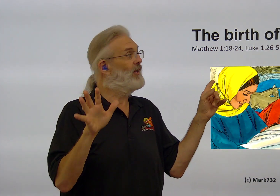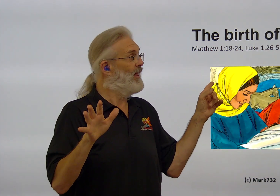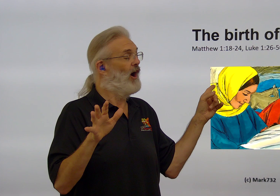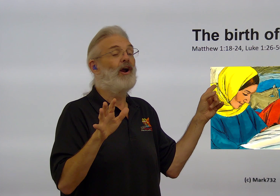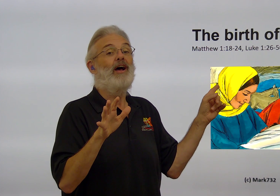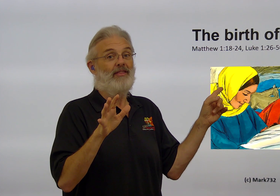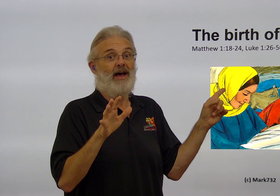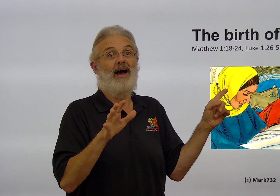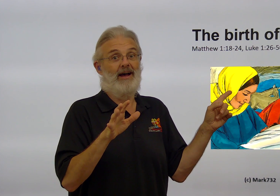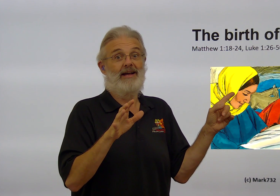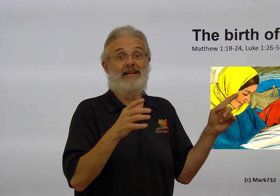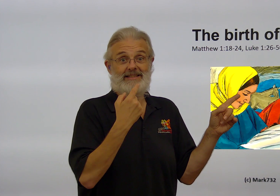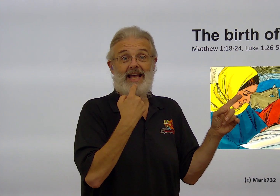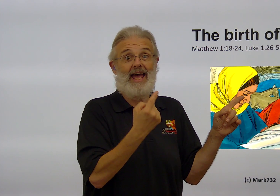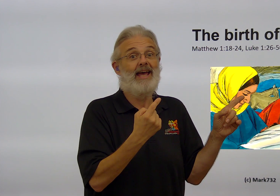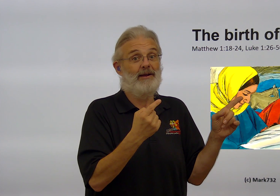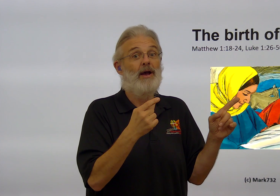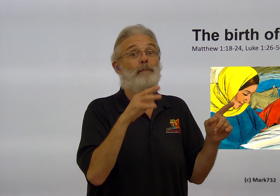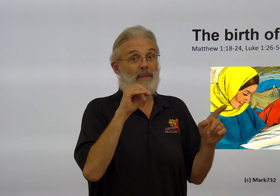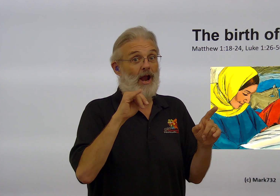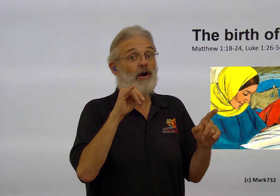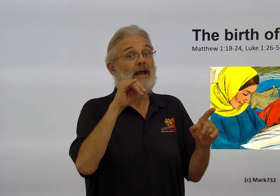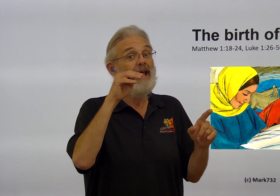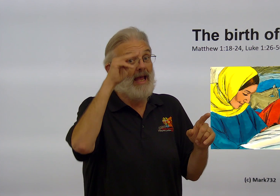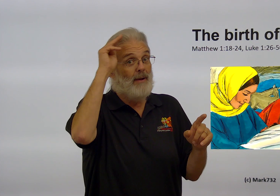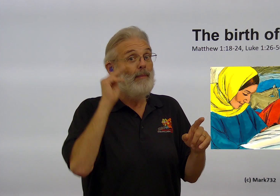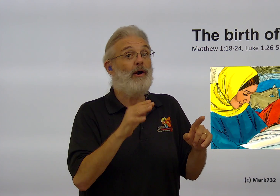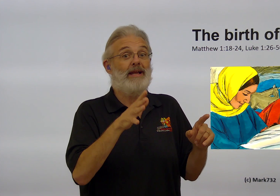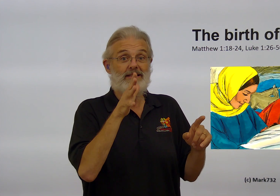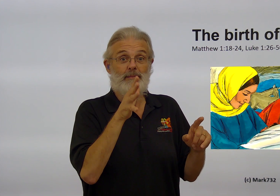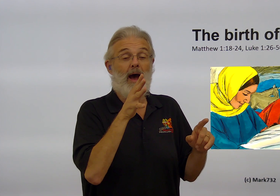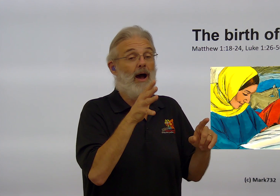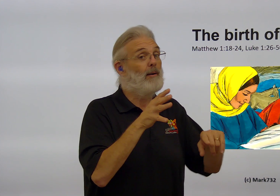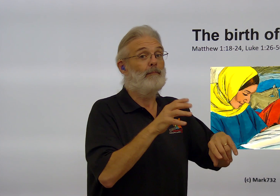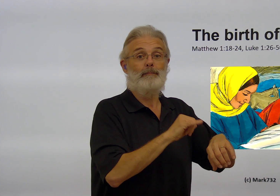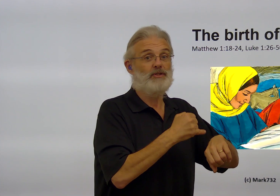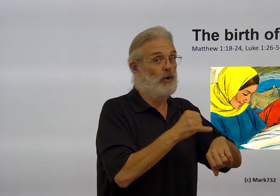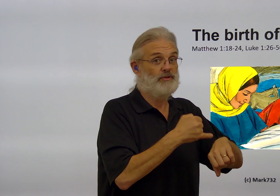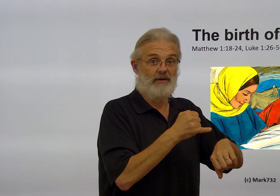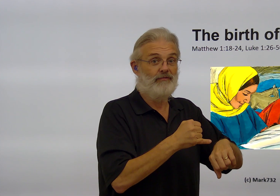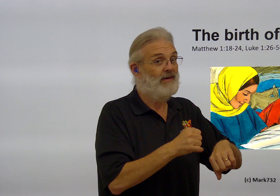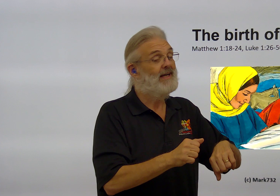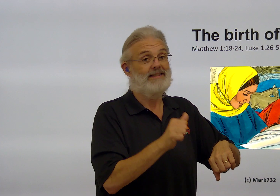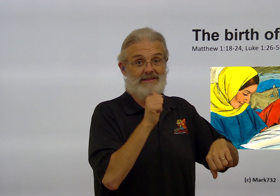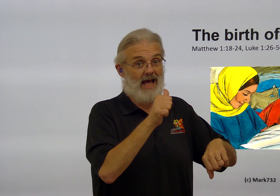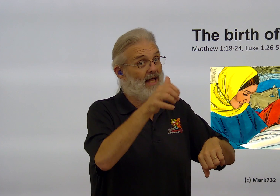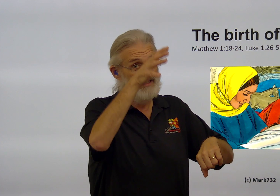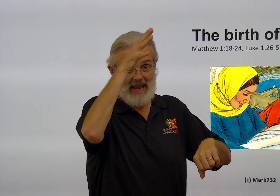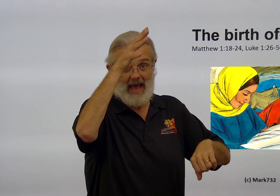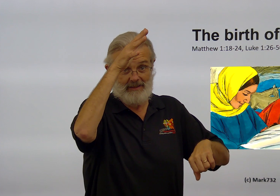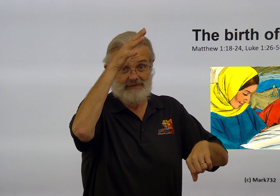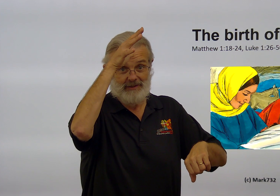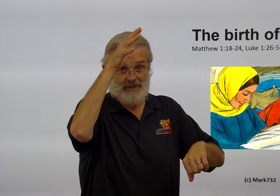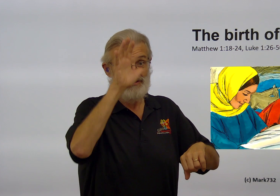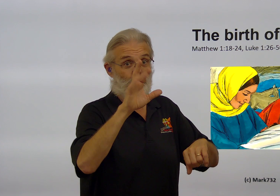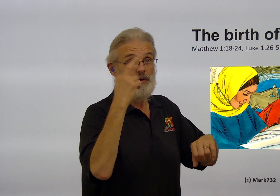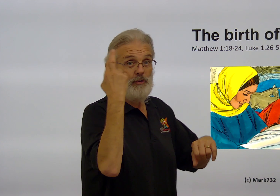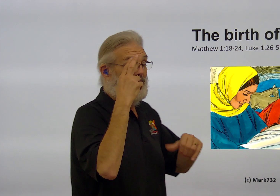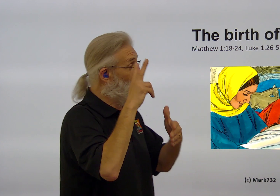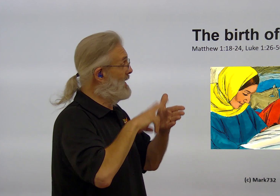there that it's saying Mary is the mom, but Joseph is not the dad. So when you realize